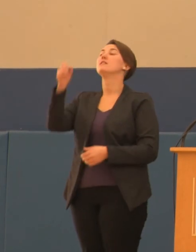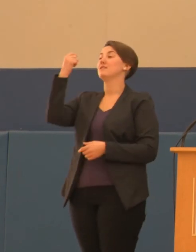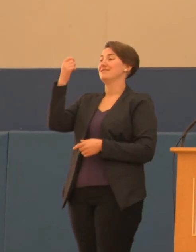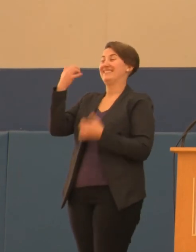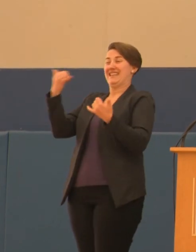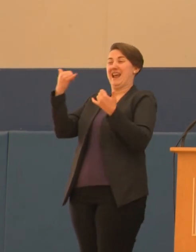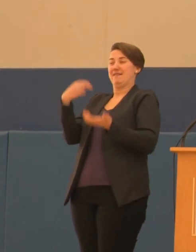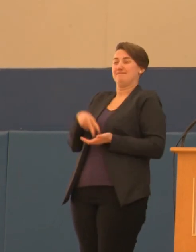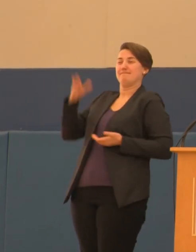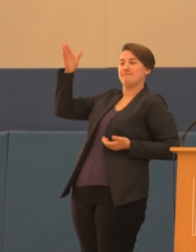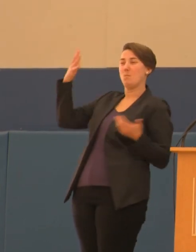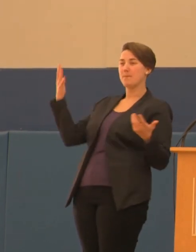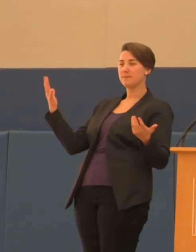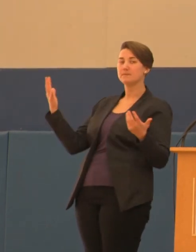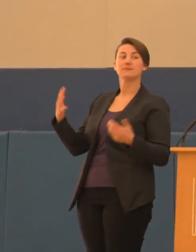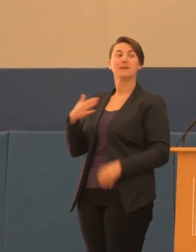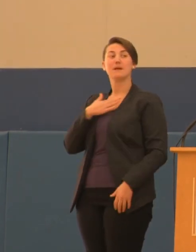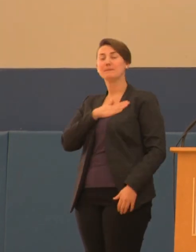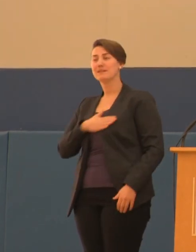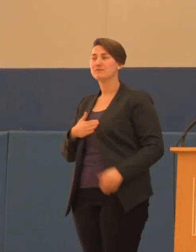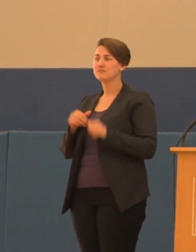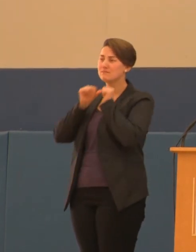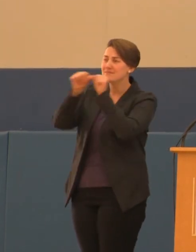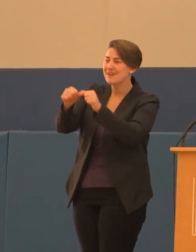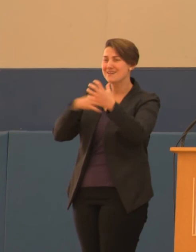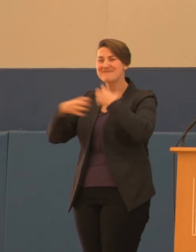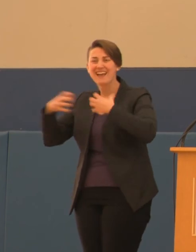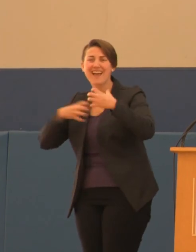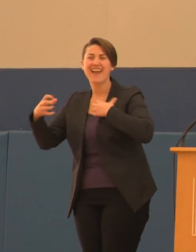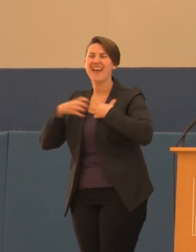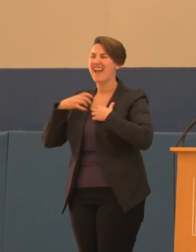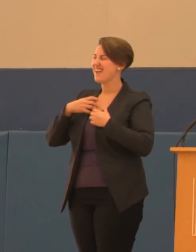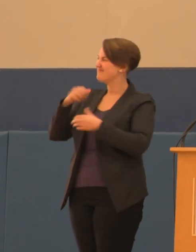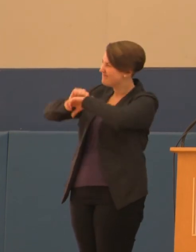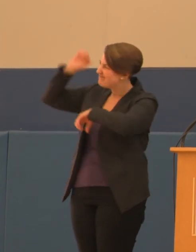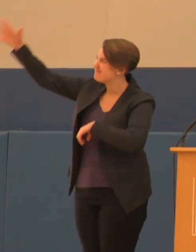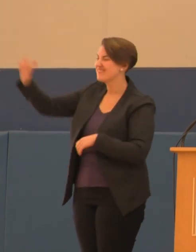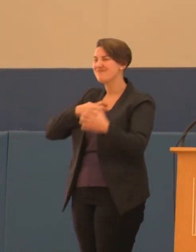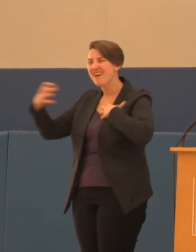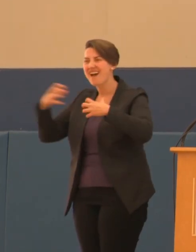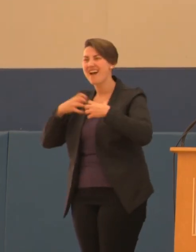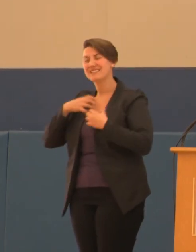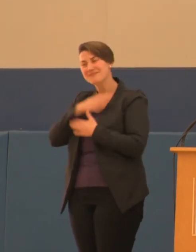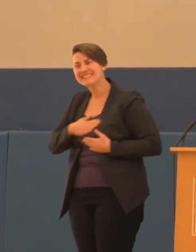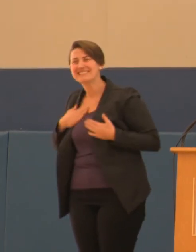today is, please complain. Lodge the complaints.